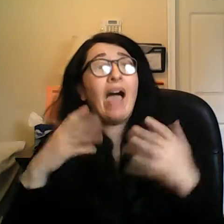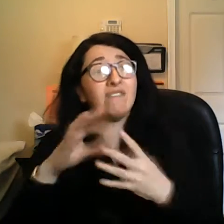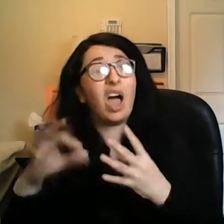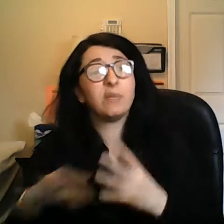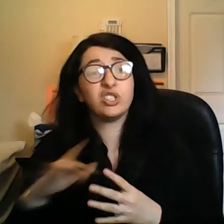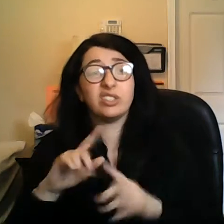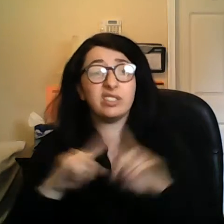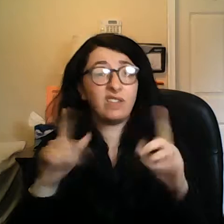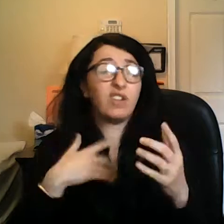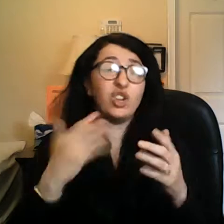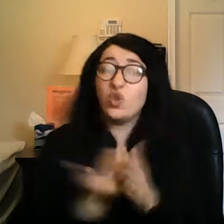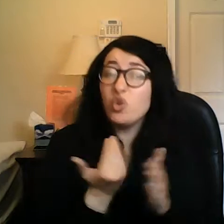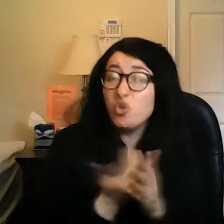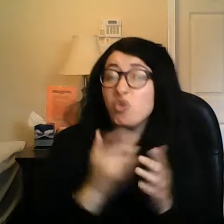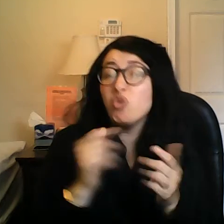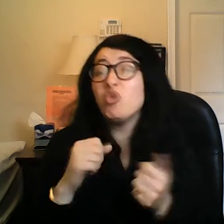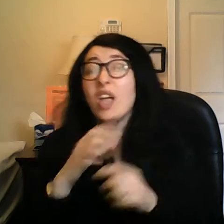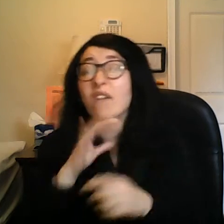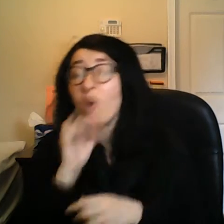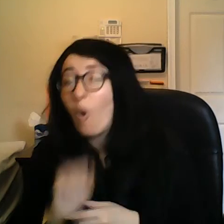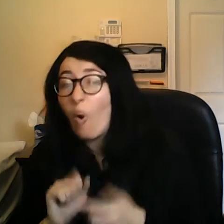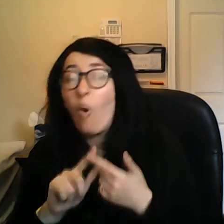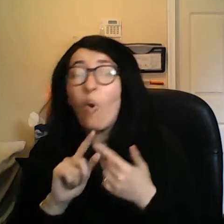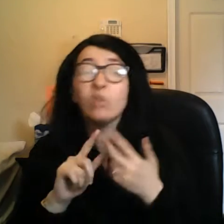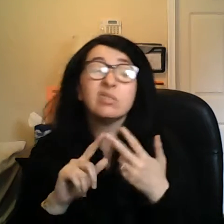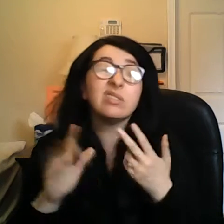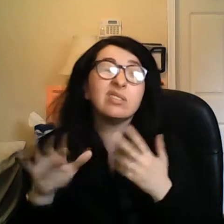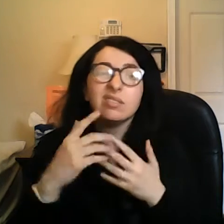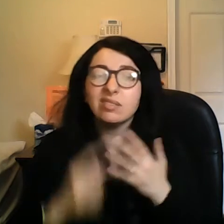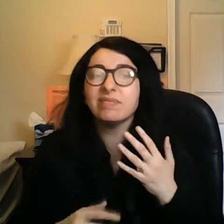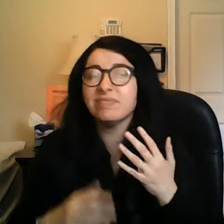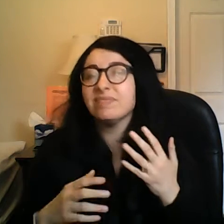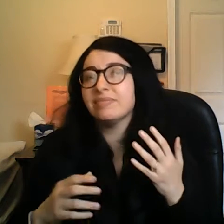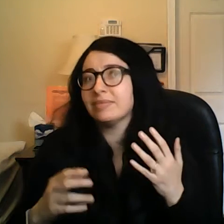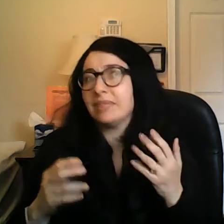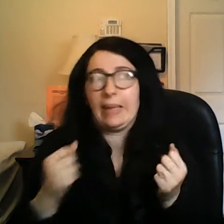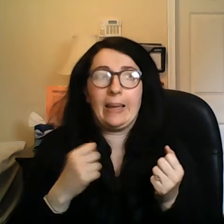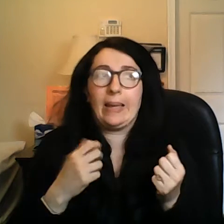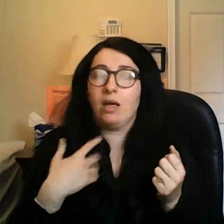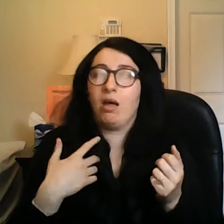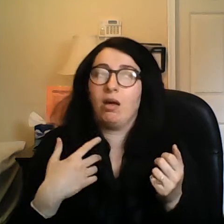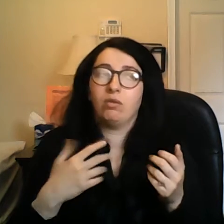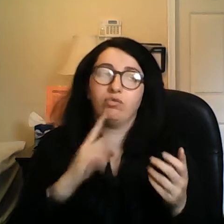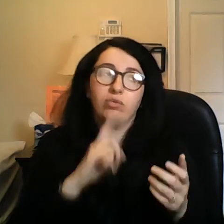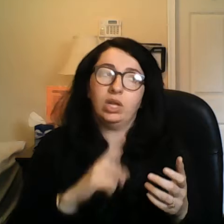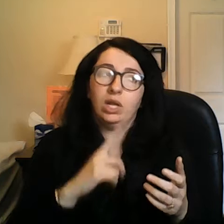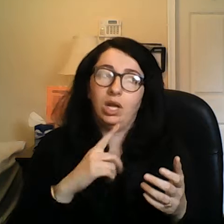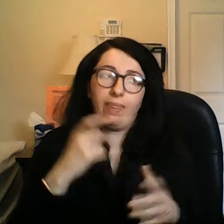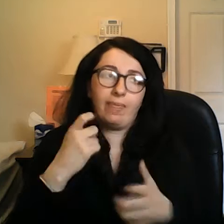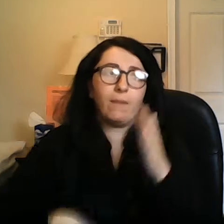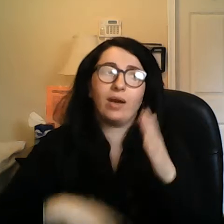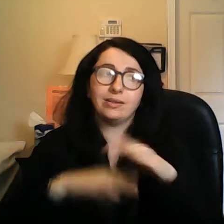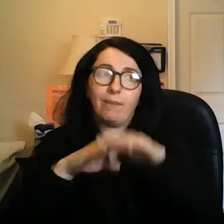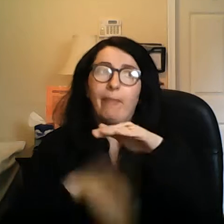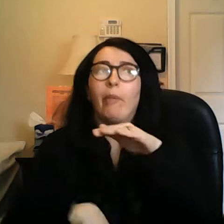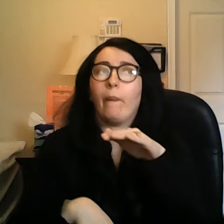you can find, and people will be selling their used books for way below the list price. You can also check out your local